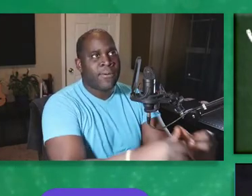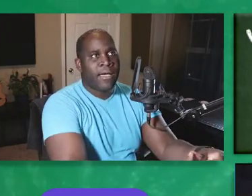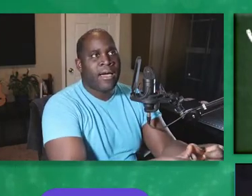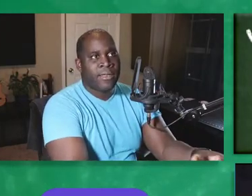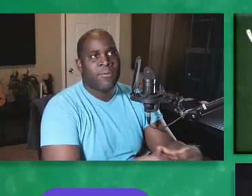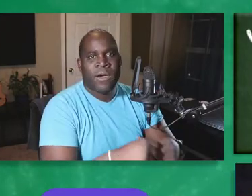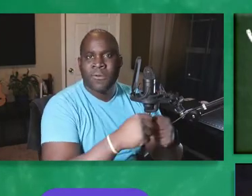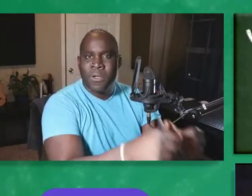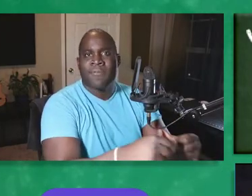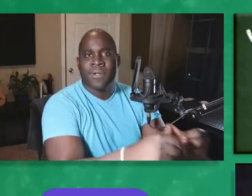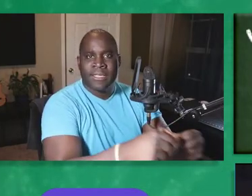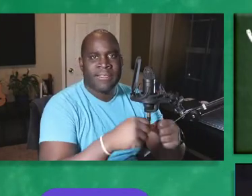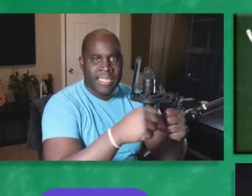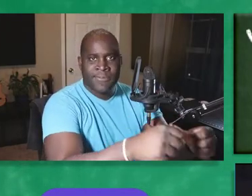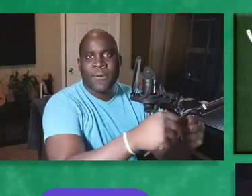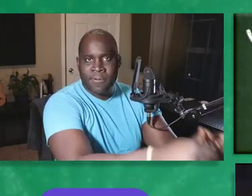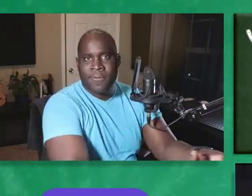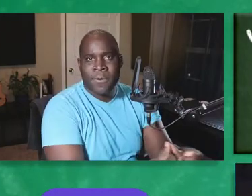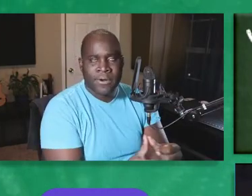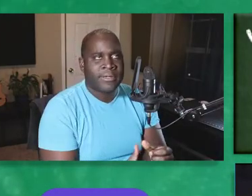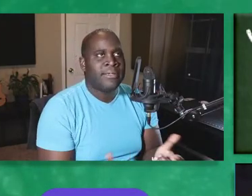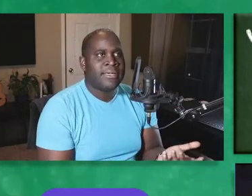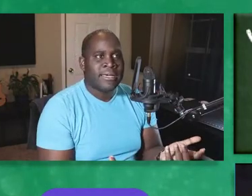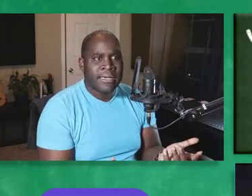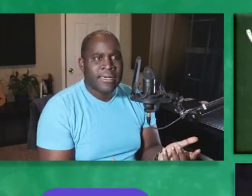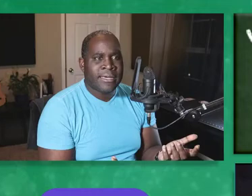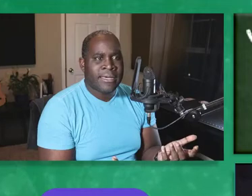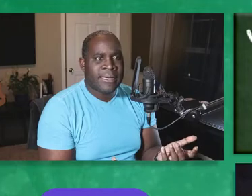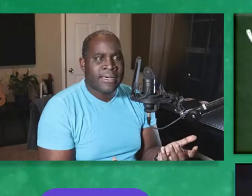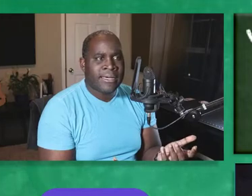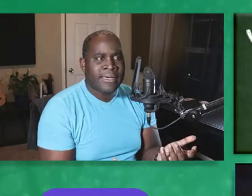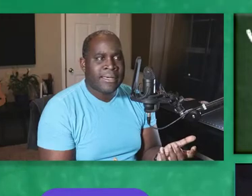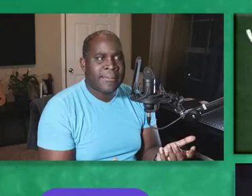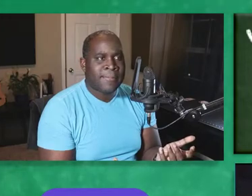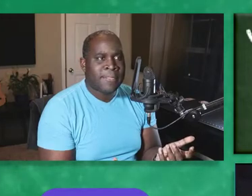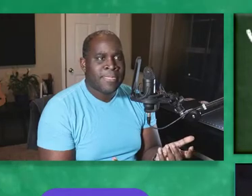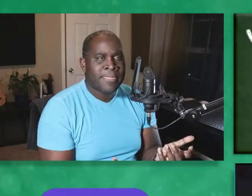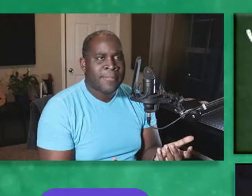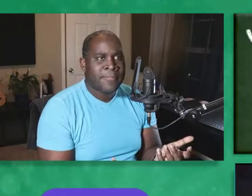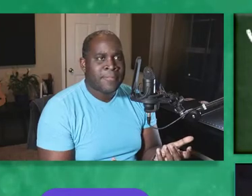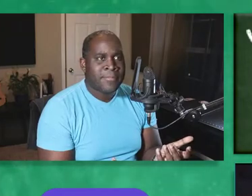keeps going on, unwavering, keeps going forward.